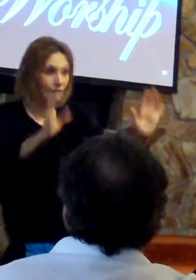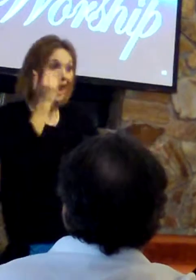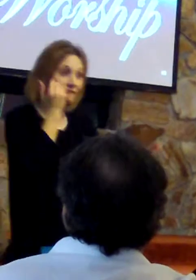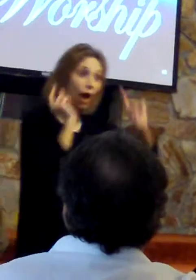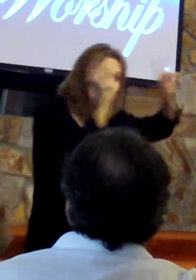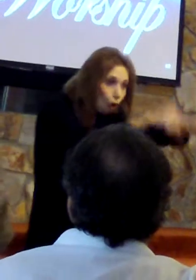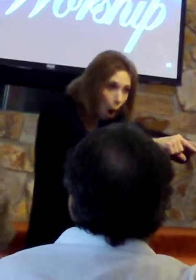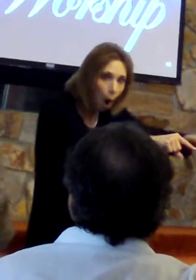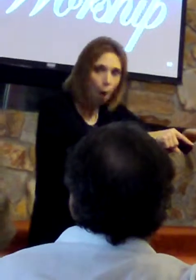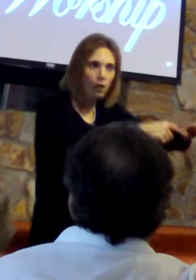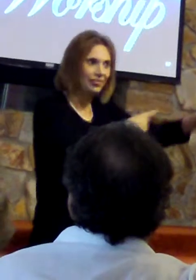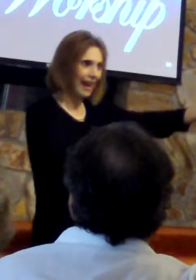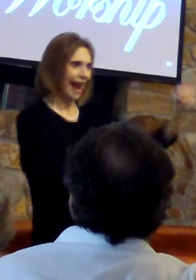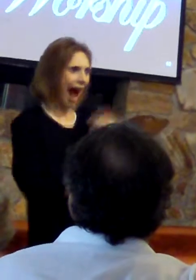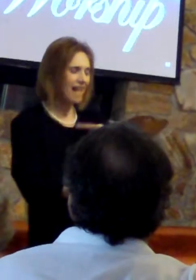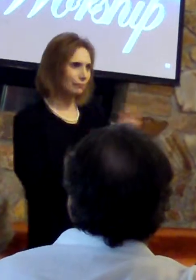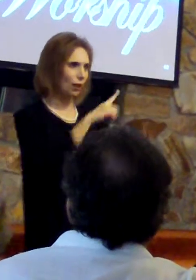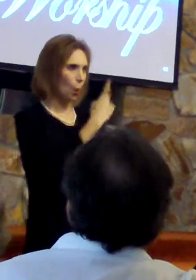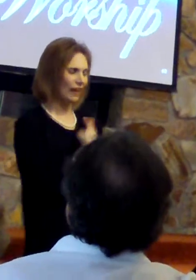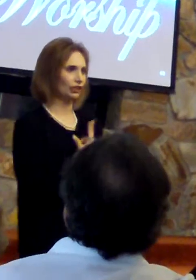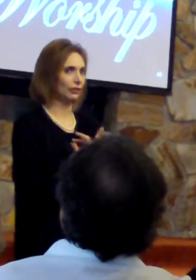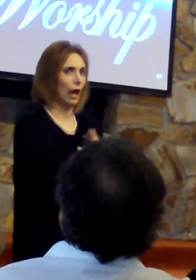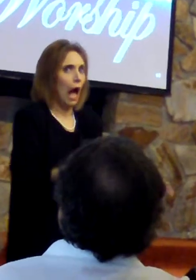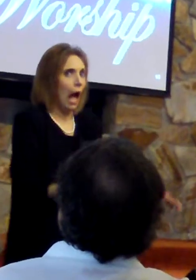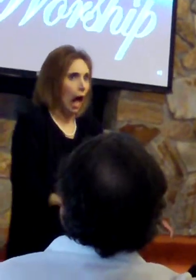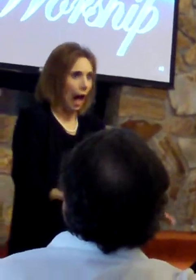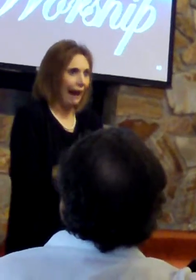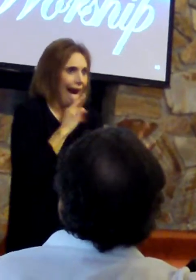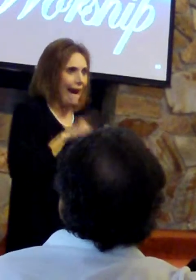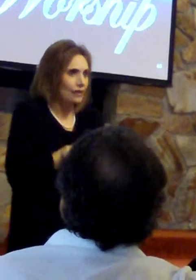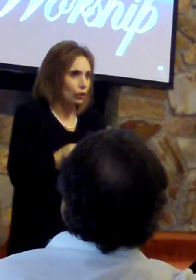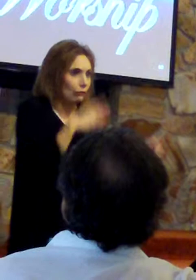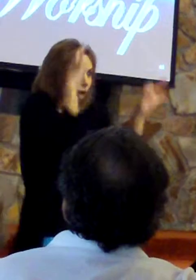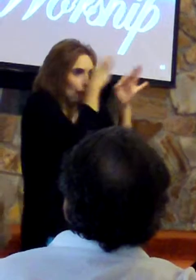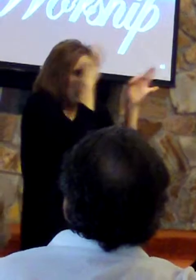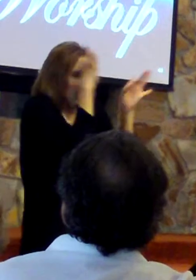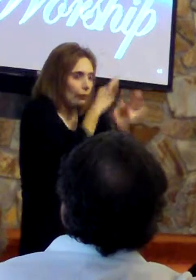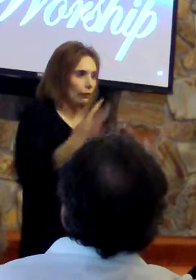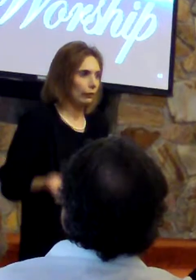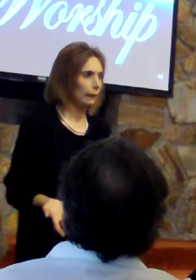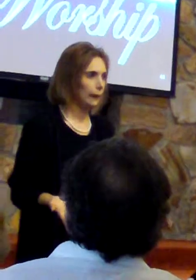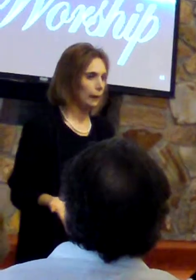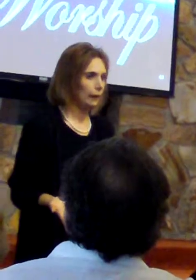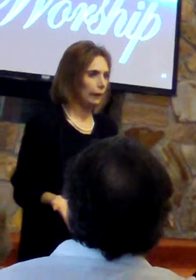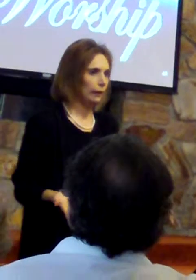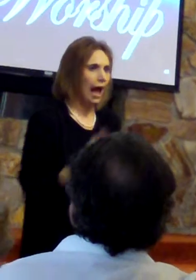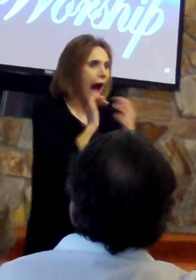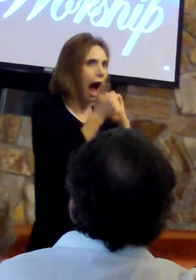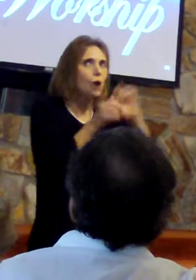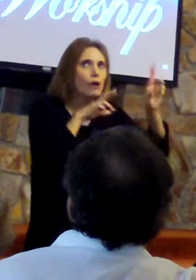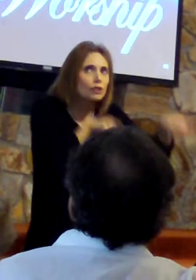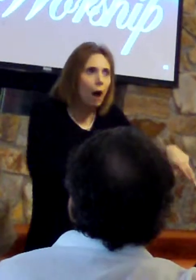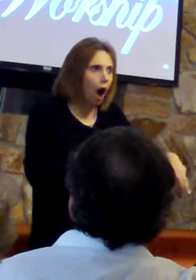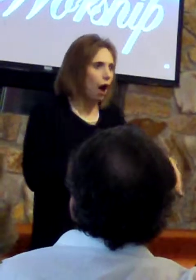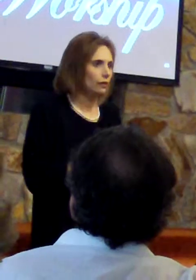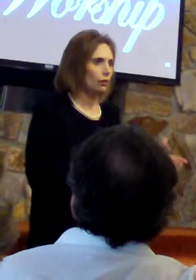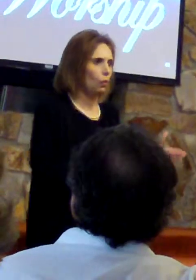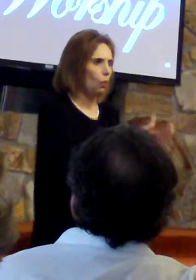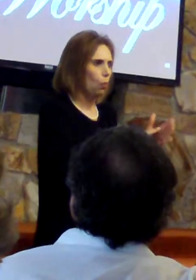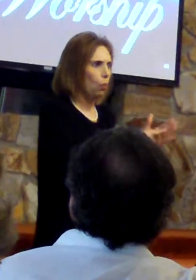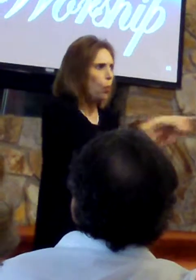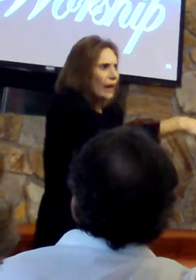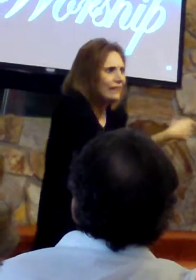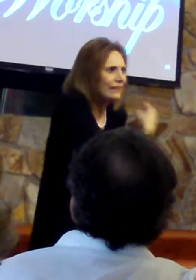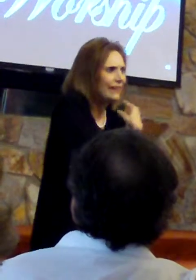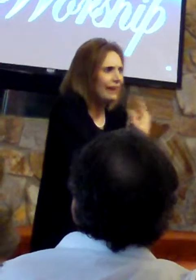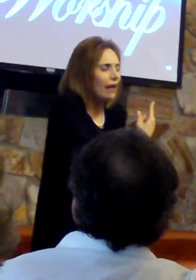they say to me, they ask me this question in which I don't have an answer to, God, how do I respond? What if they say,